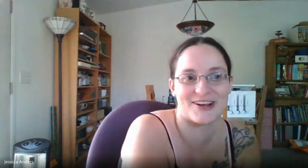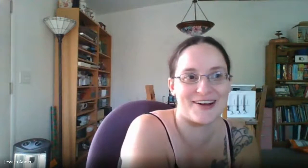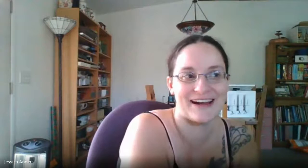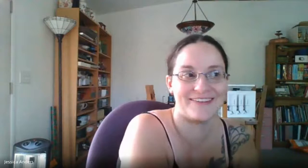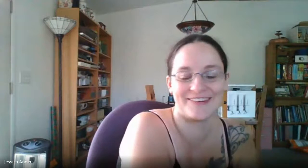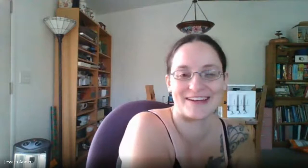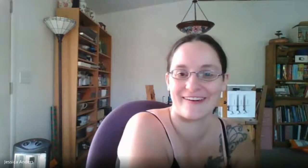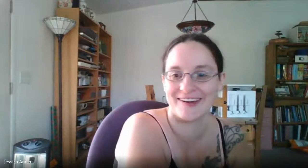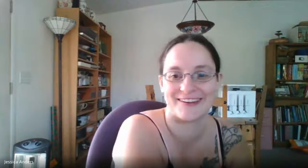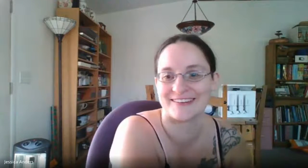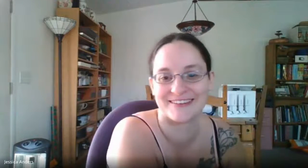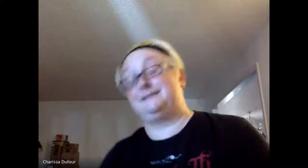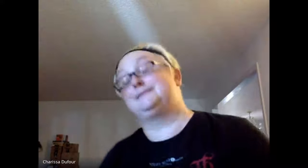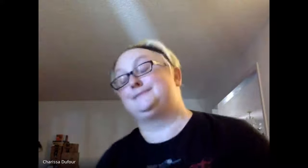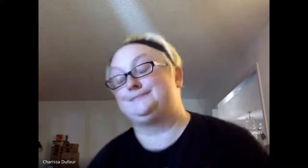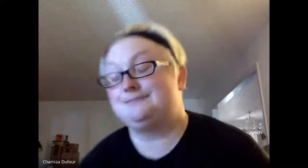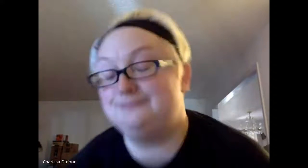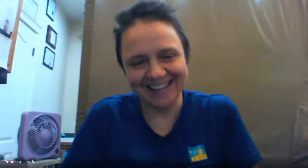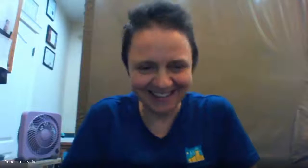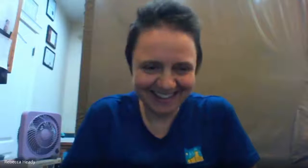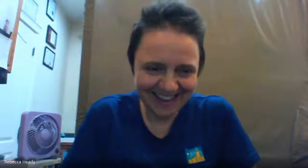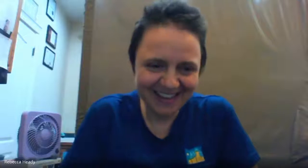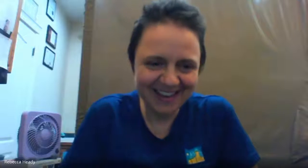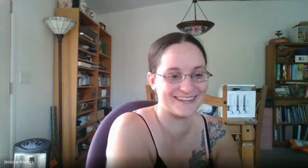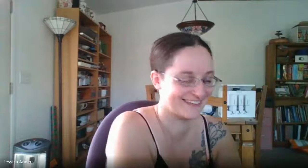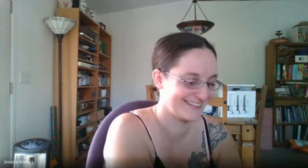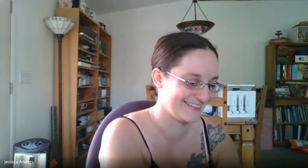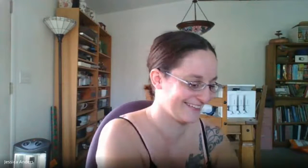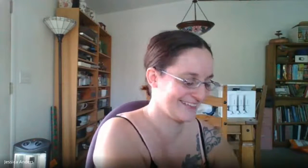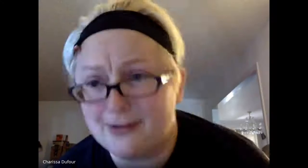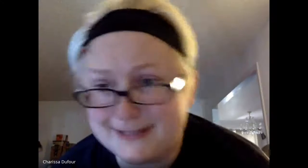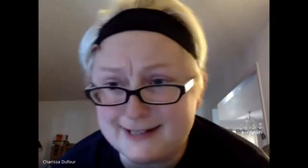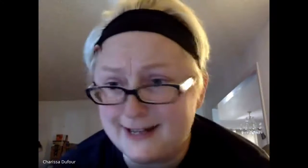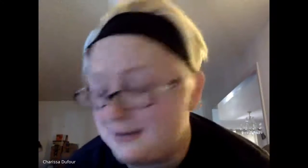gone out all year. Yep. You mean McDonald's doesn't count?